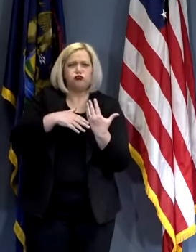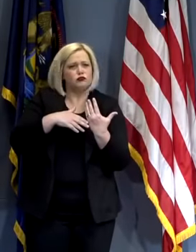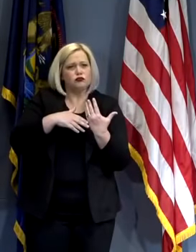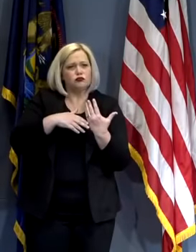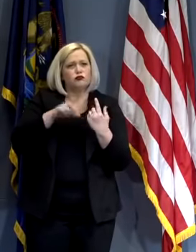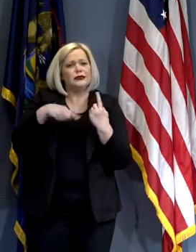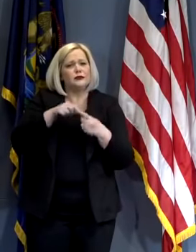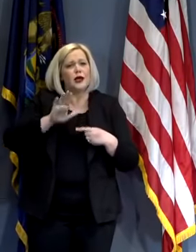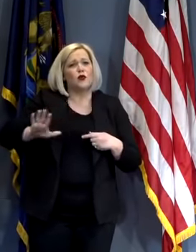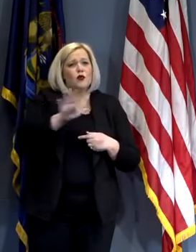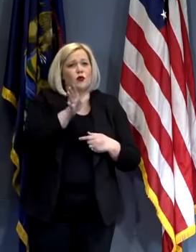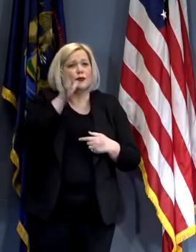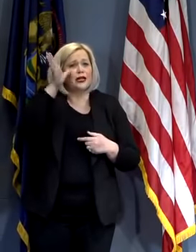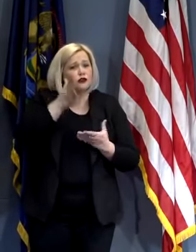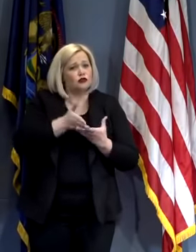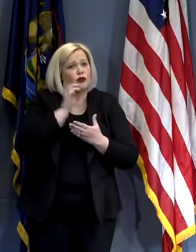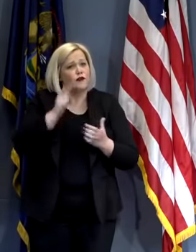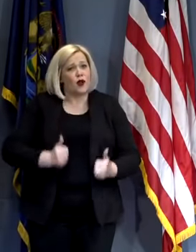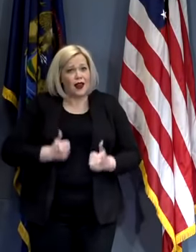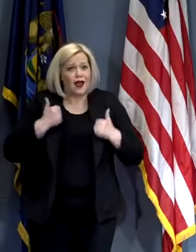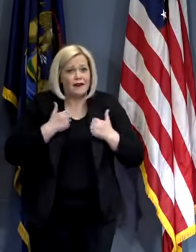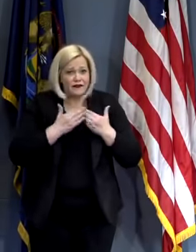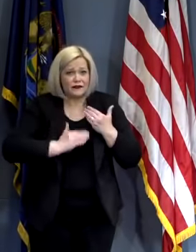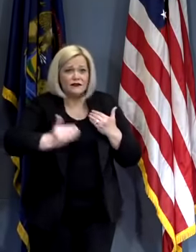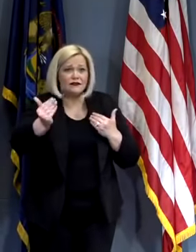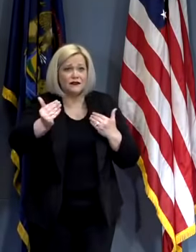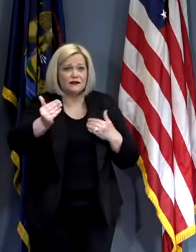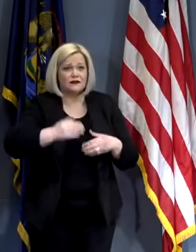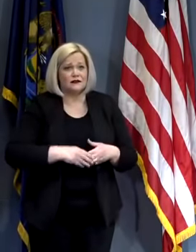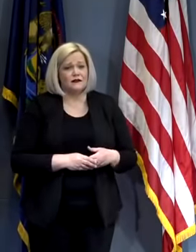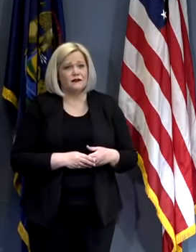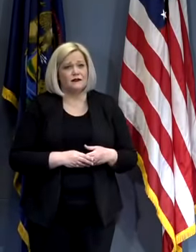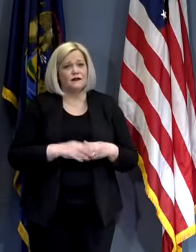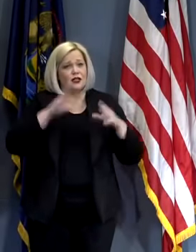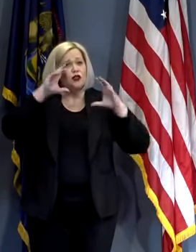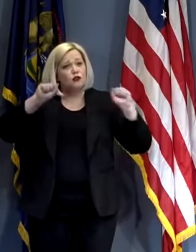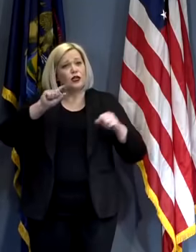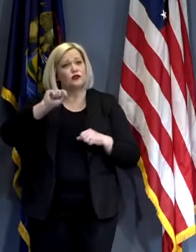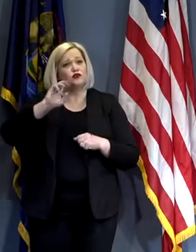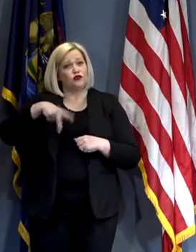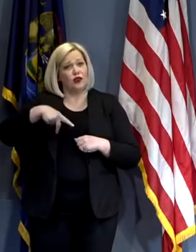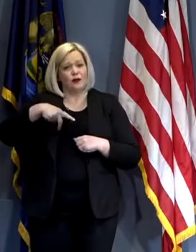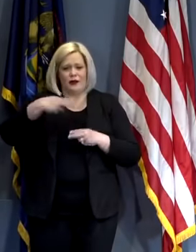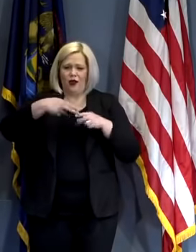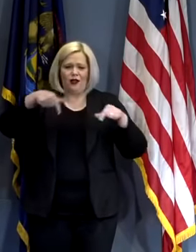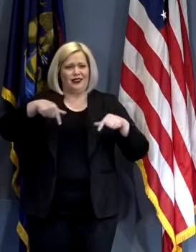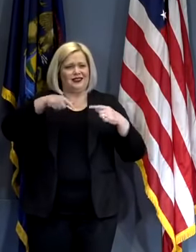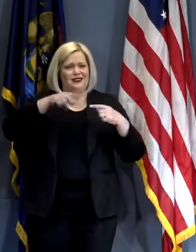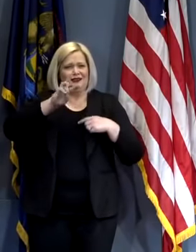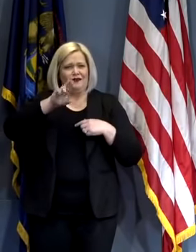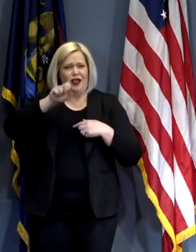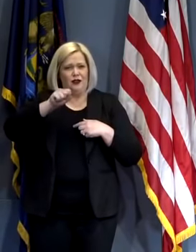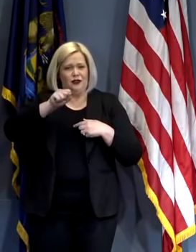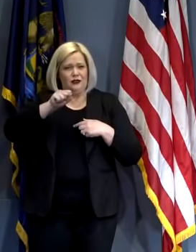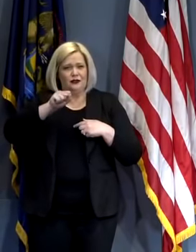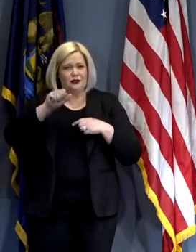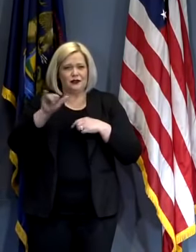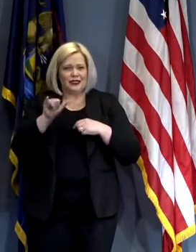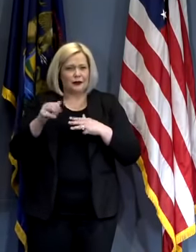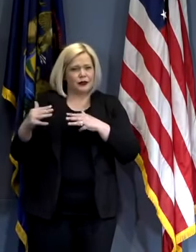to live. President Trump called this a war, and it is exactly that. So let's act like